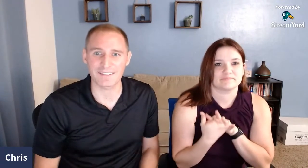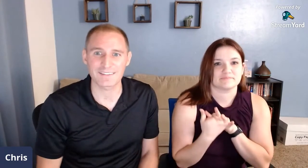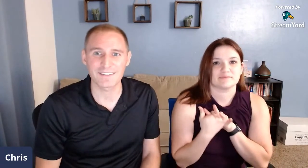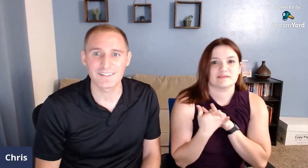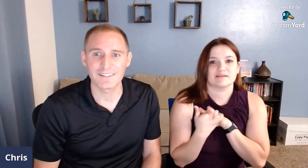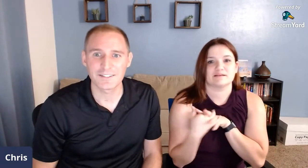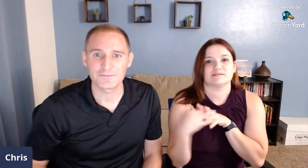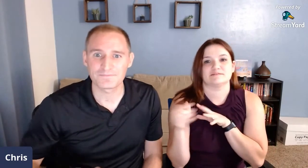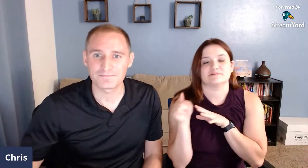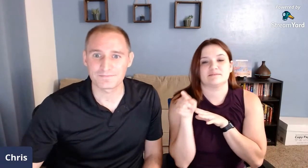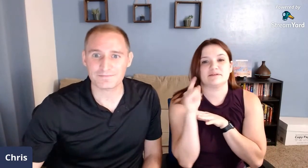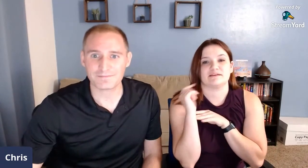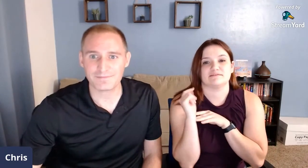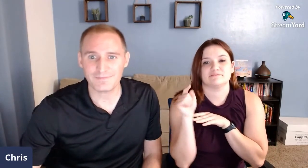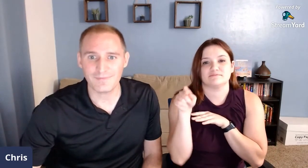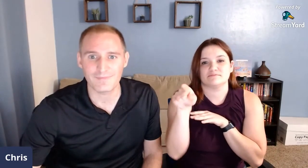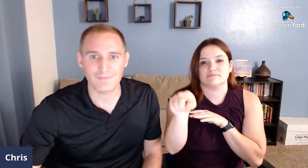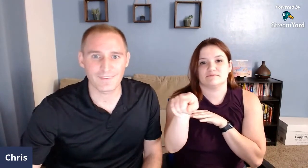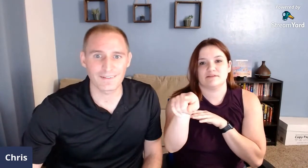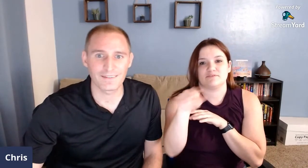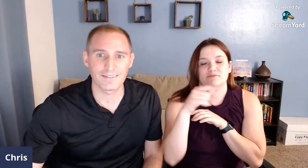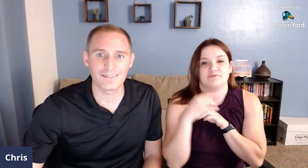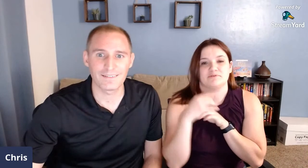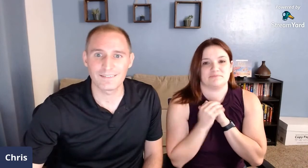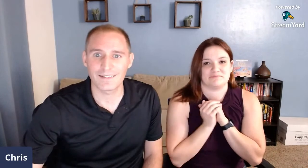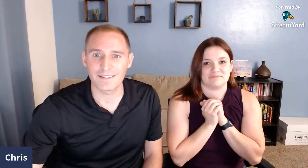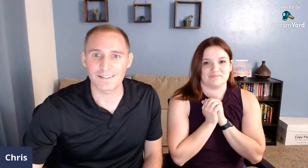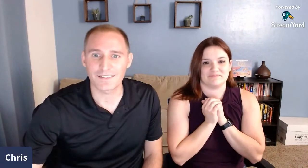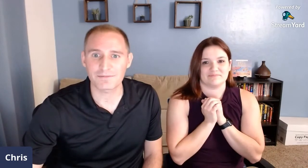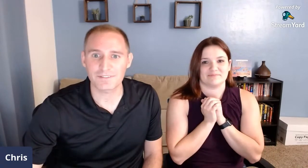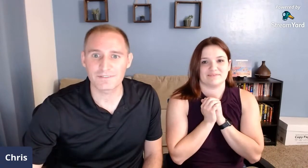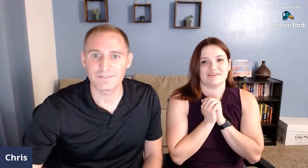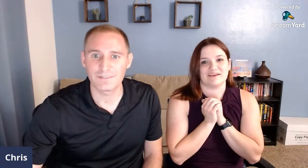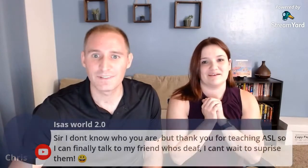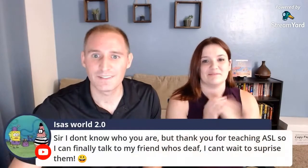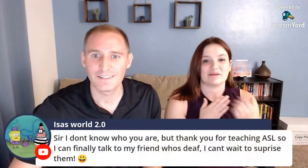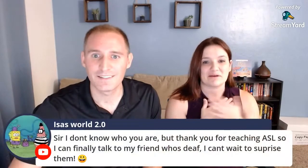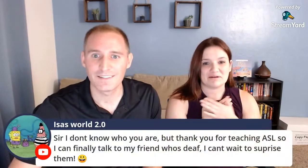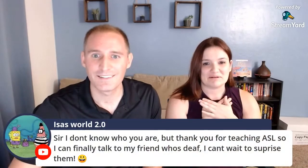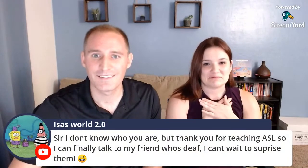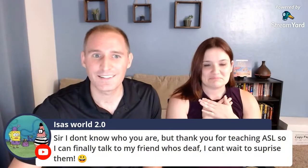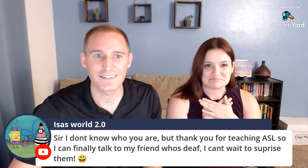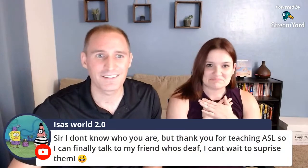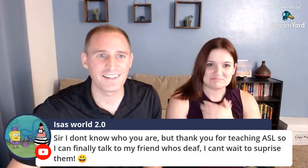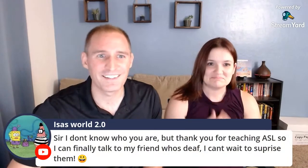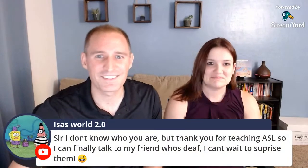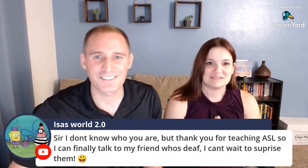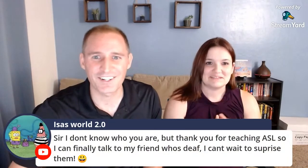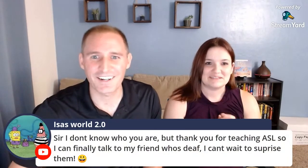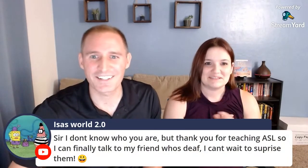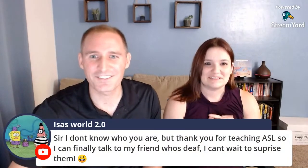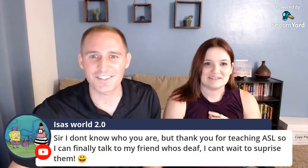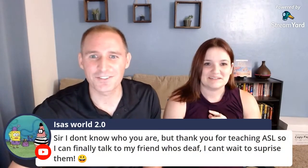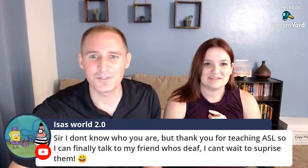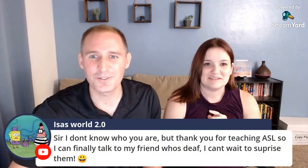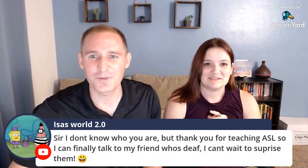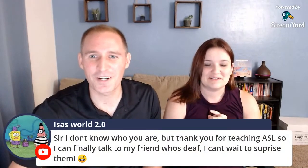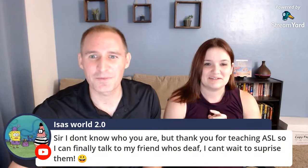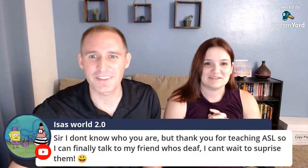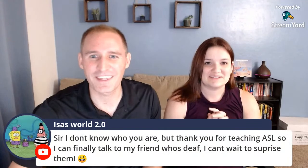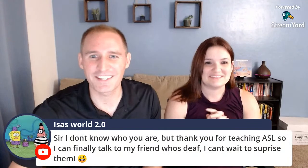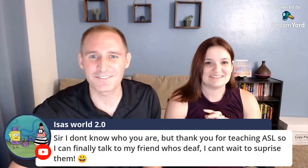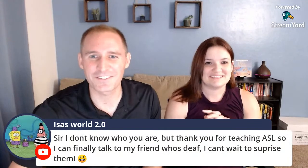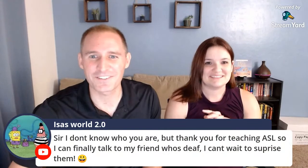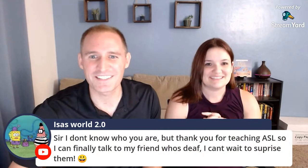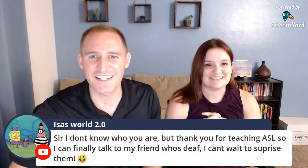keep at it. Somebody left you a note. This one? Yeah. I'm like, oh. Sir, I don't know who you